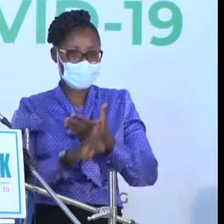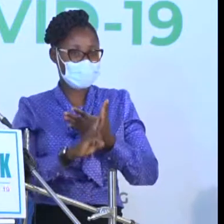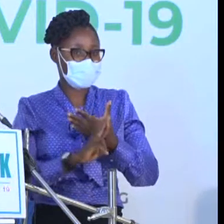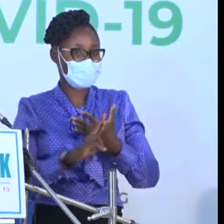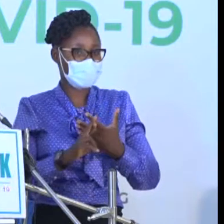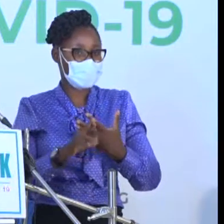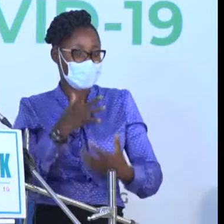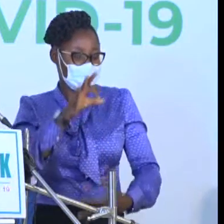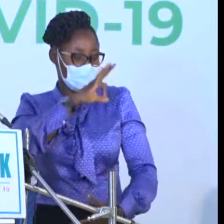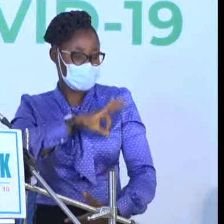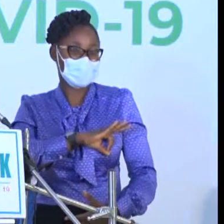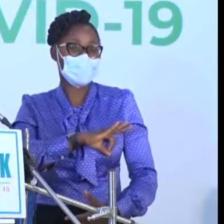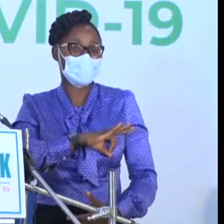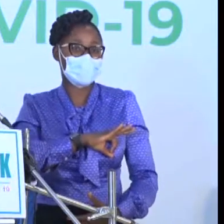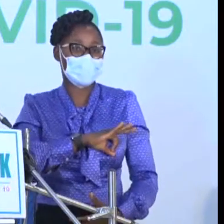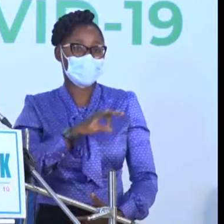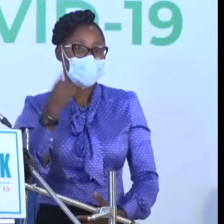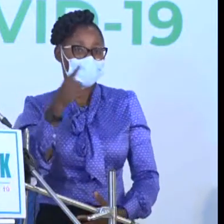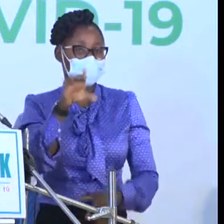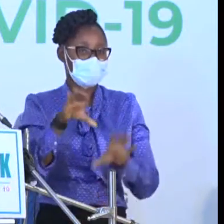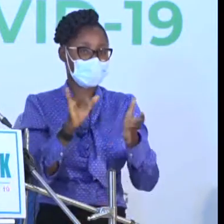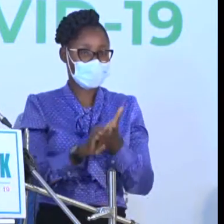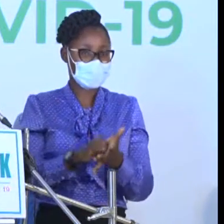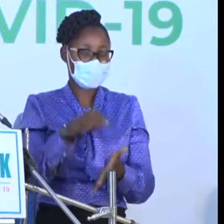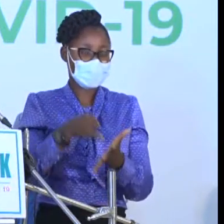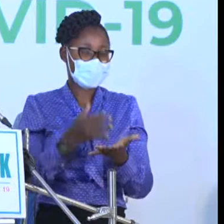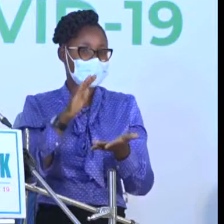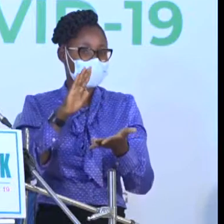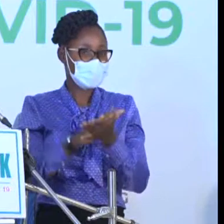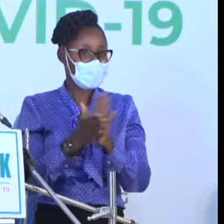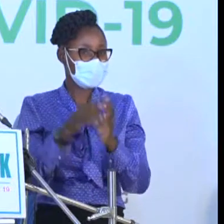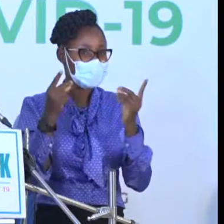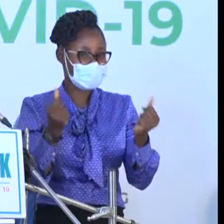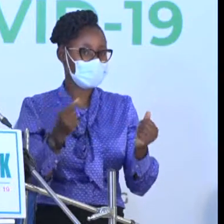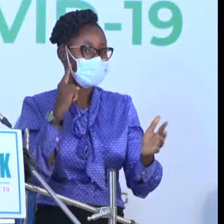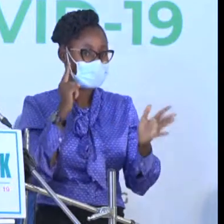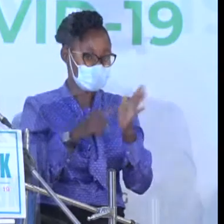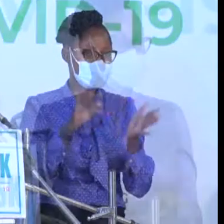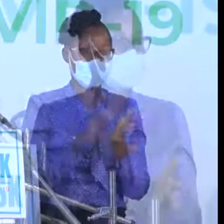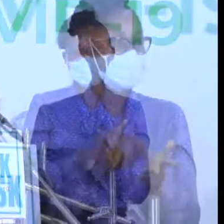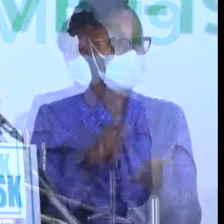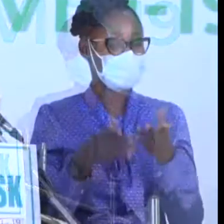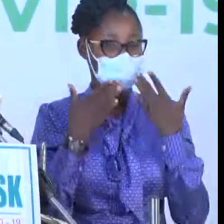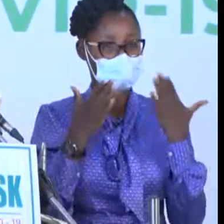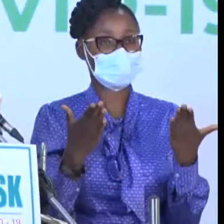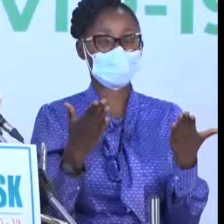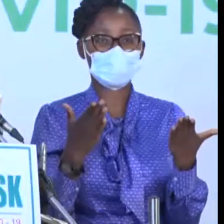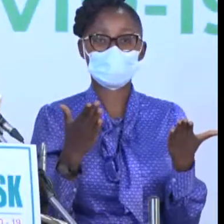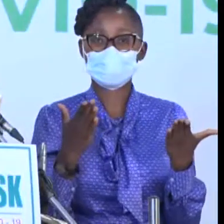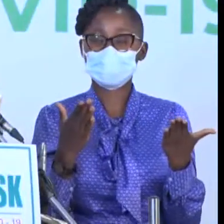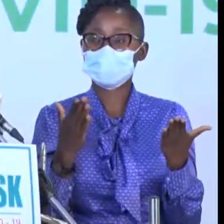reported blood clotting in some individuals that have taken the first jab of AstraZeneca vaccine. So there's